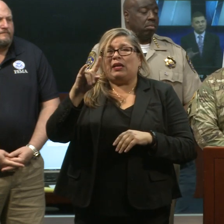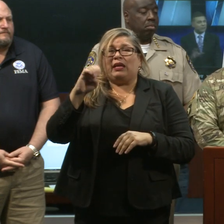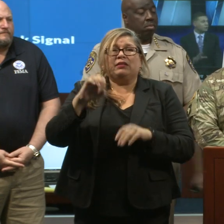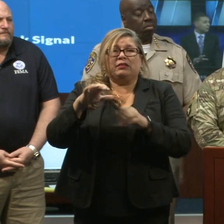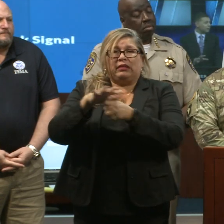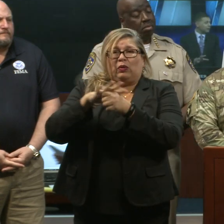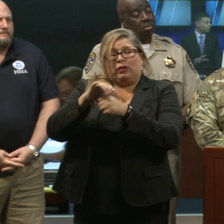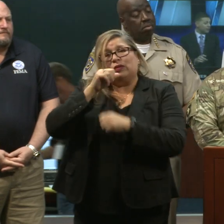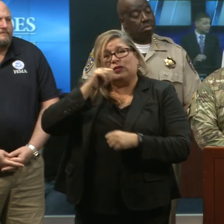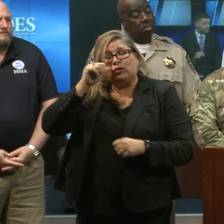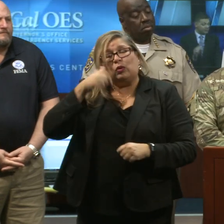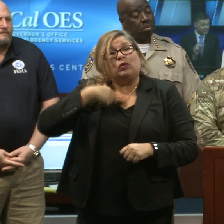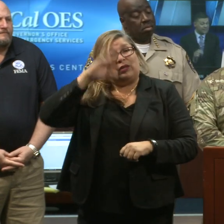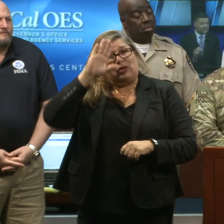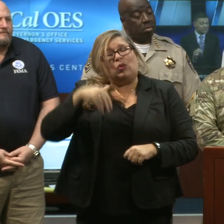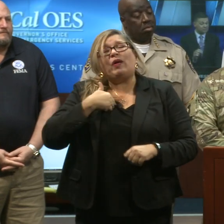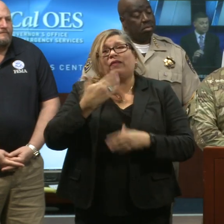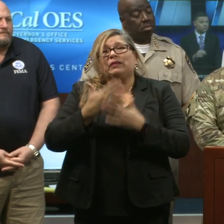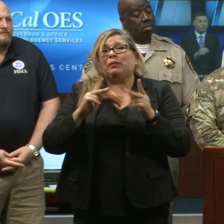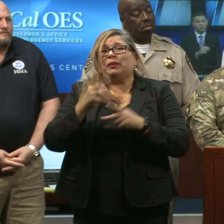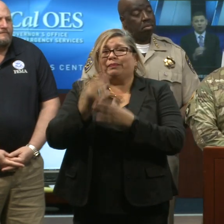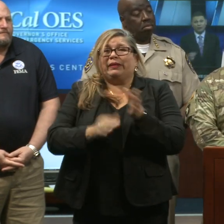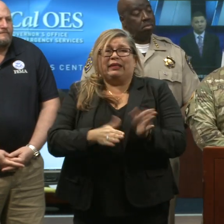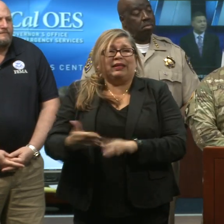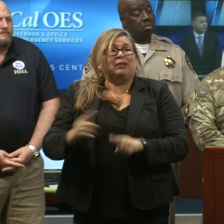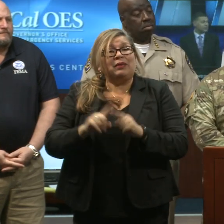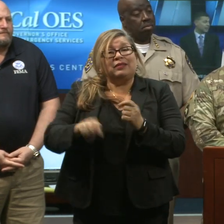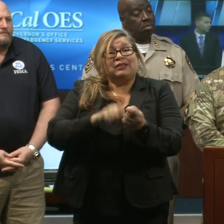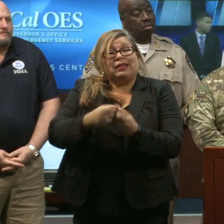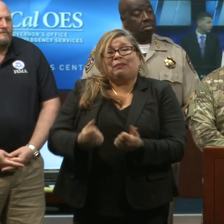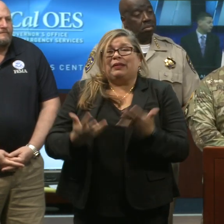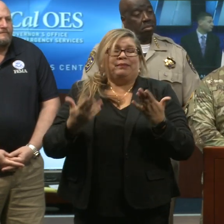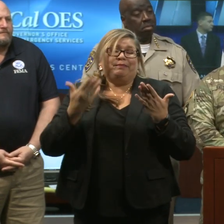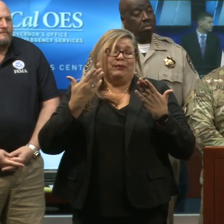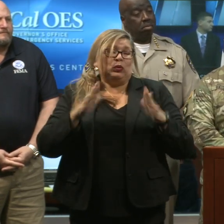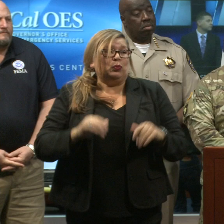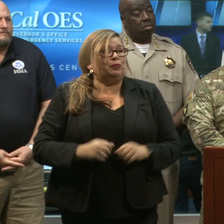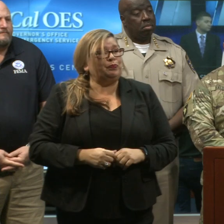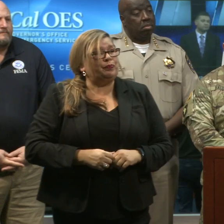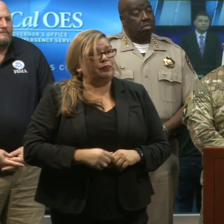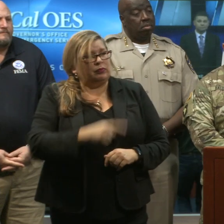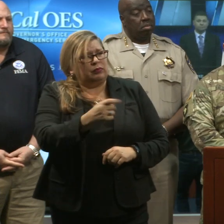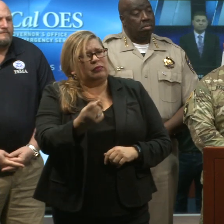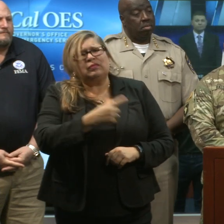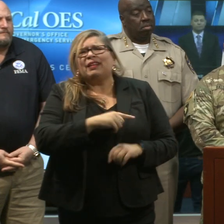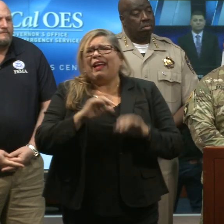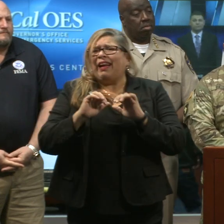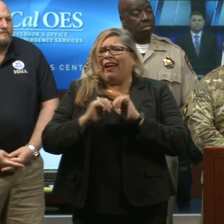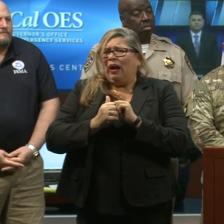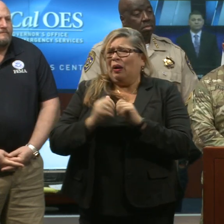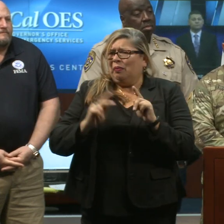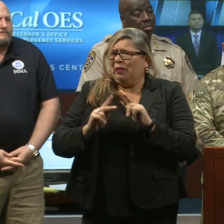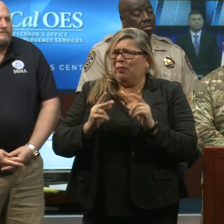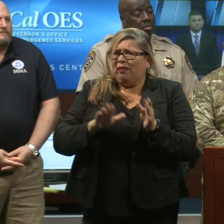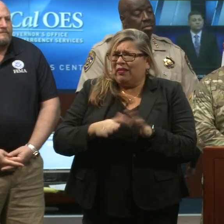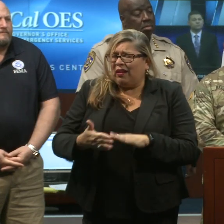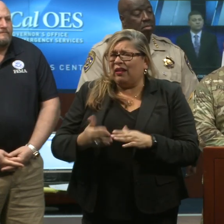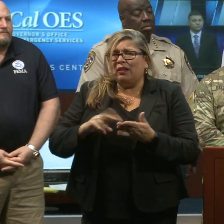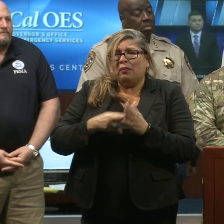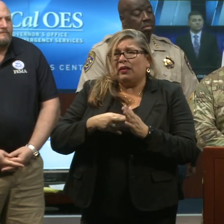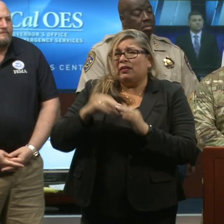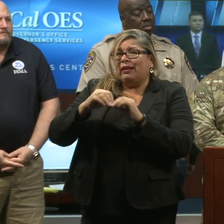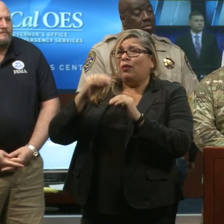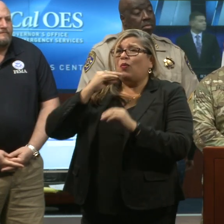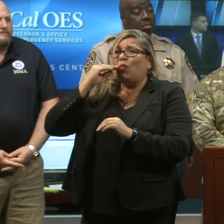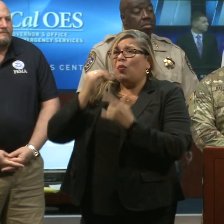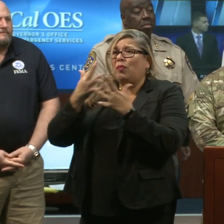yesterday. We know there are fatalities, but we really can't put a number on it quite yet. Do you know how people died? Were people stuck in their homes and their